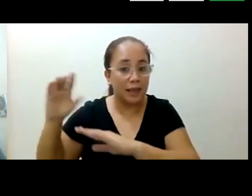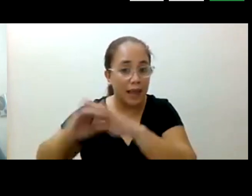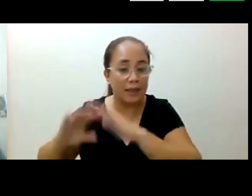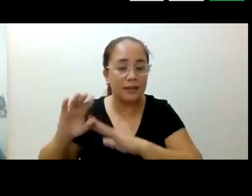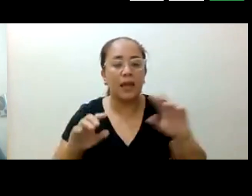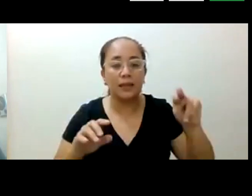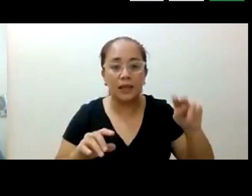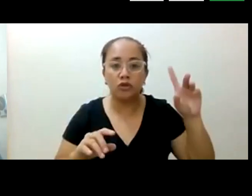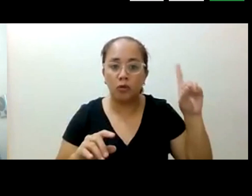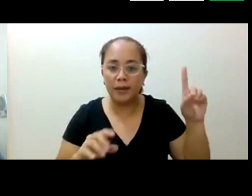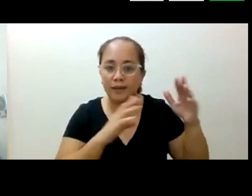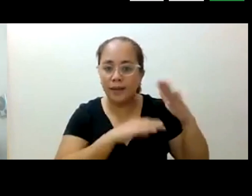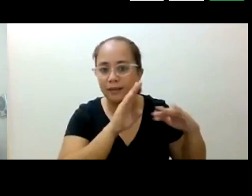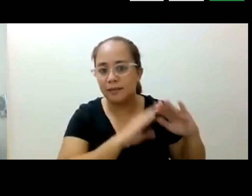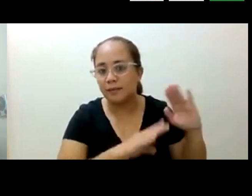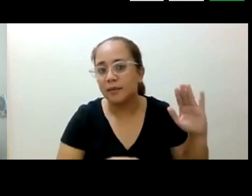of the non-dominant hand.